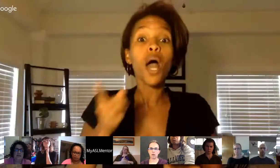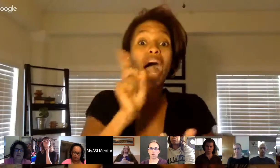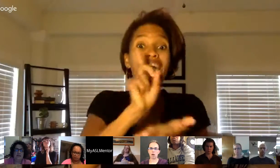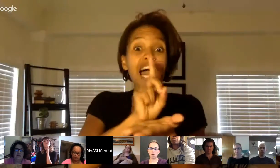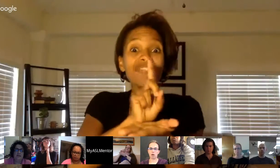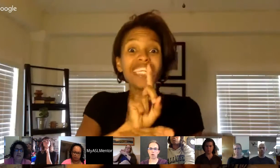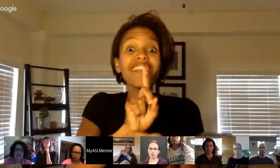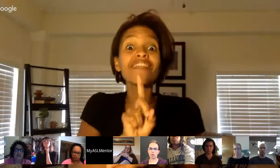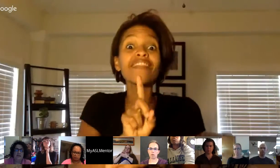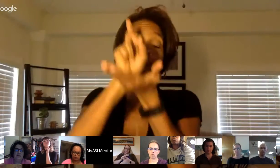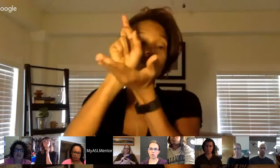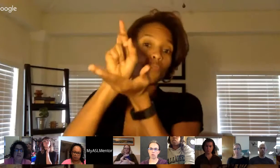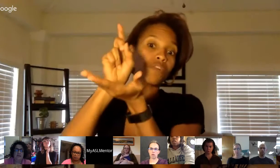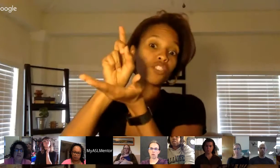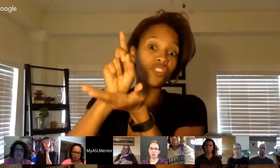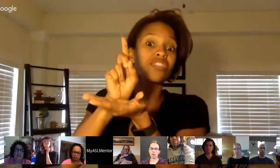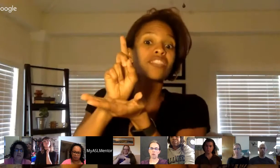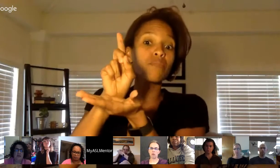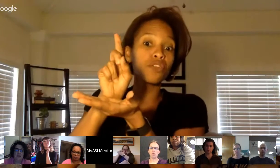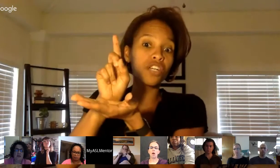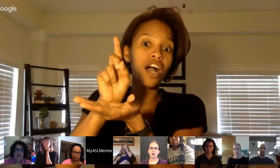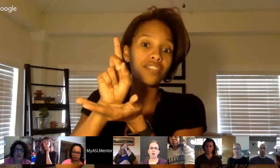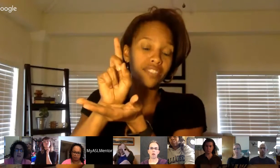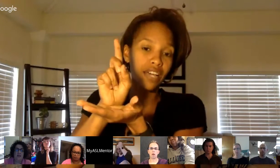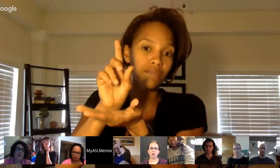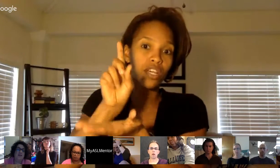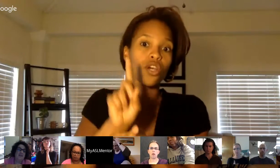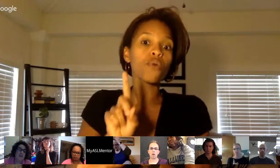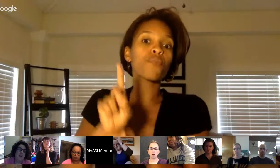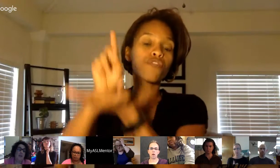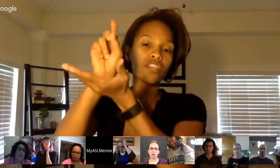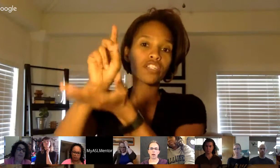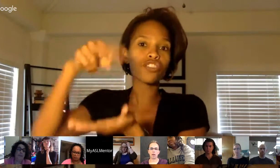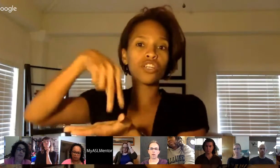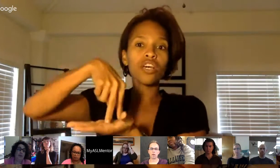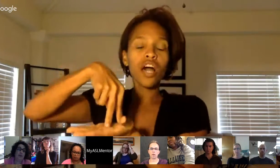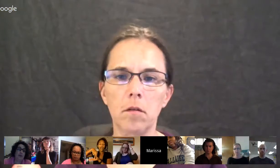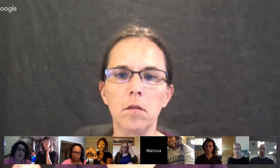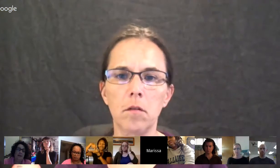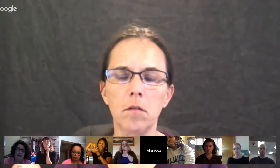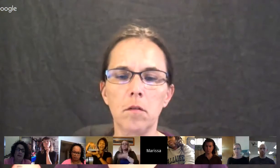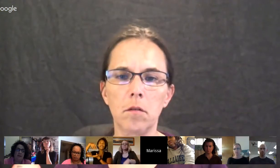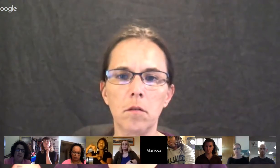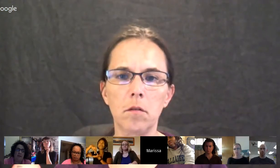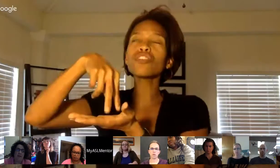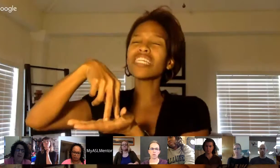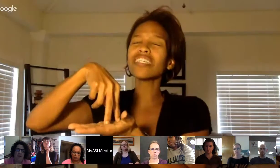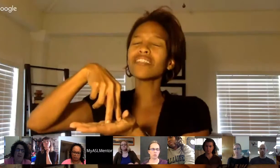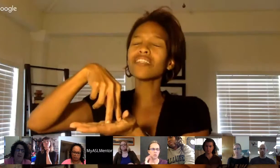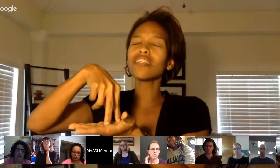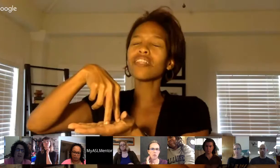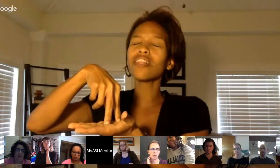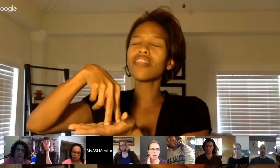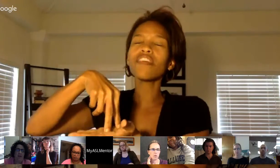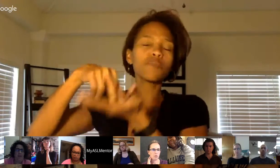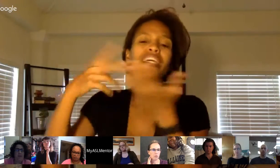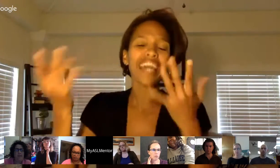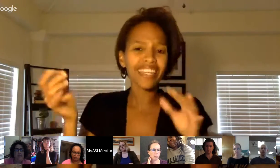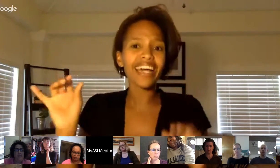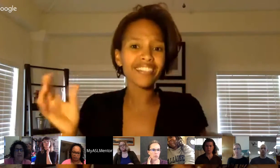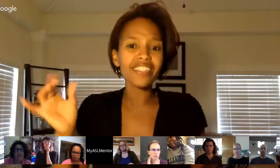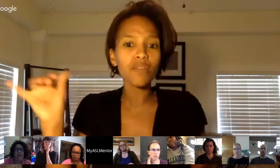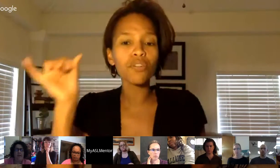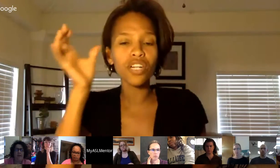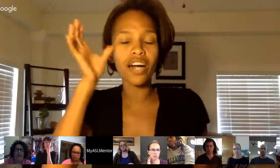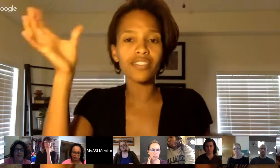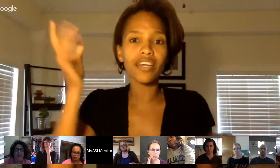privilege. I have seen this for privilege, which is a similar concept. Privilege. Okay. I've never seen this, but again,